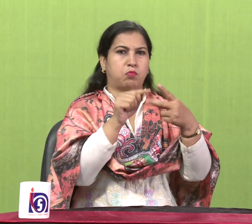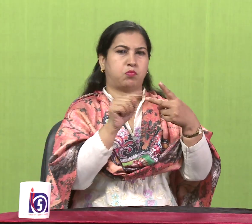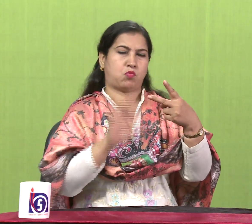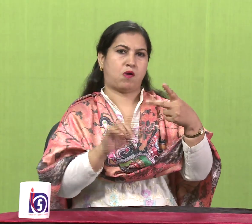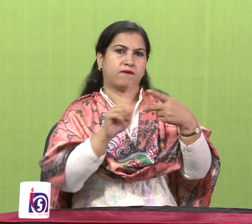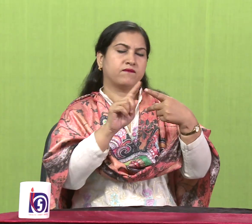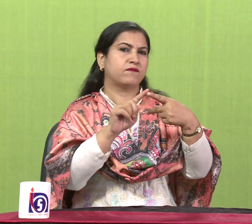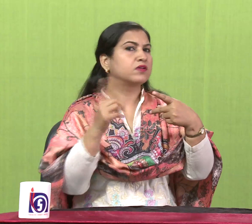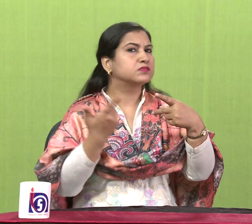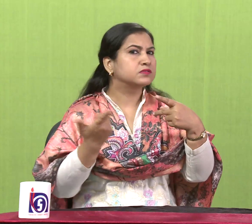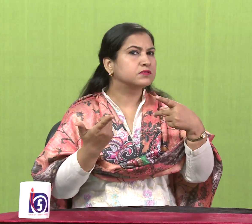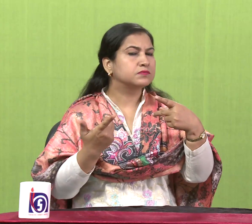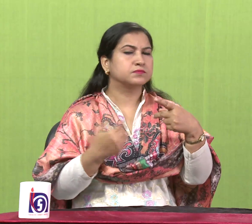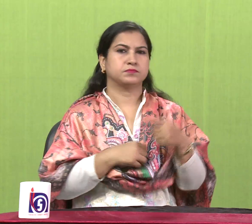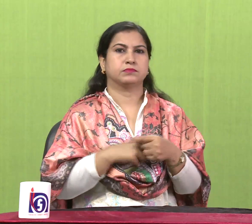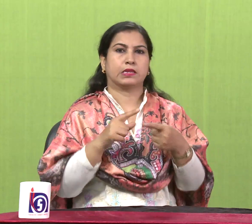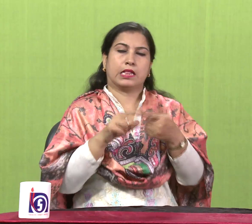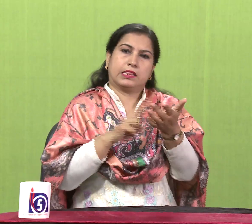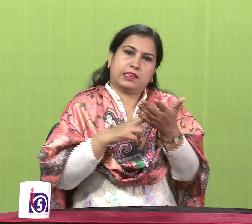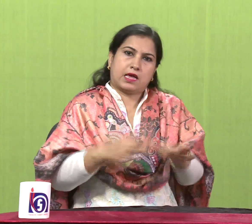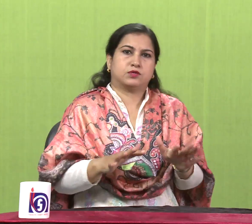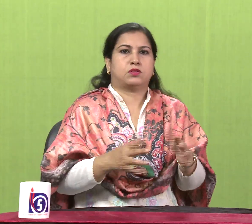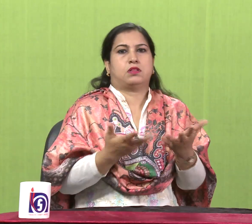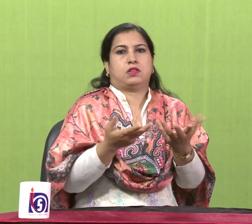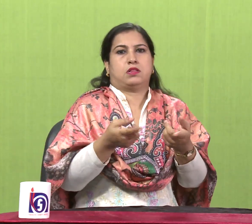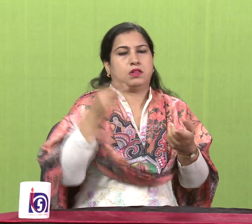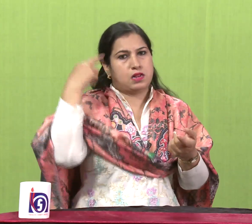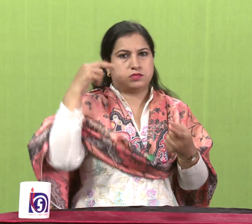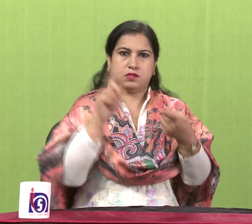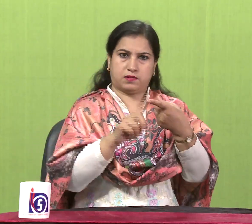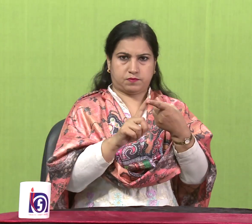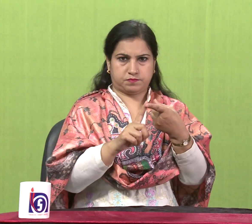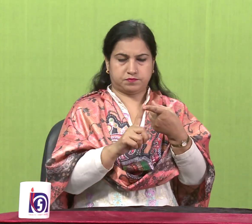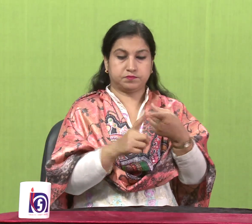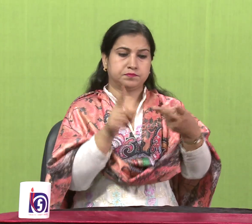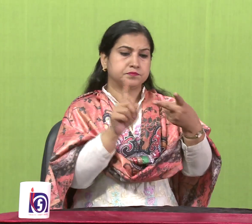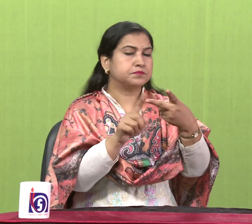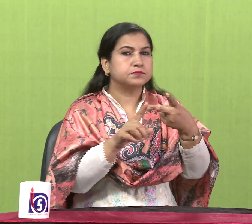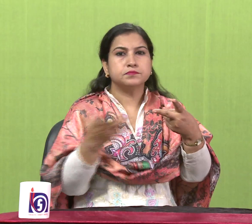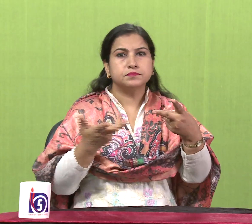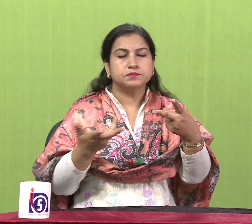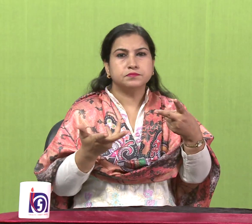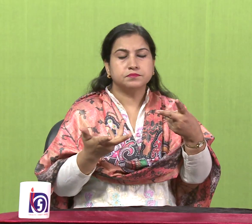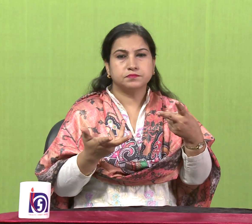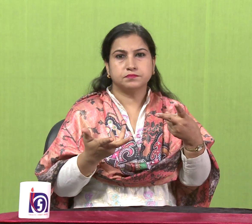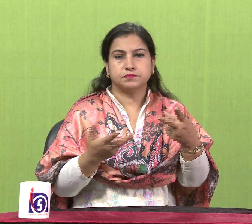First cause is natural and second cause is